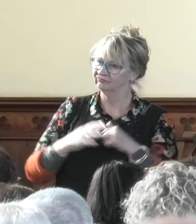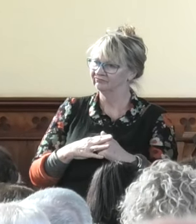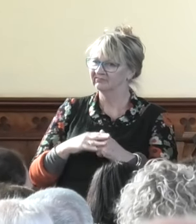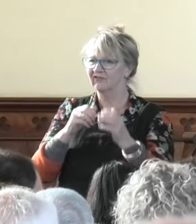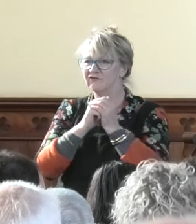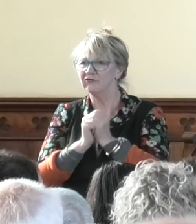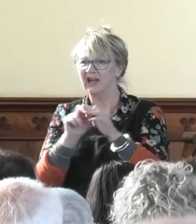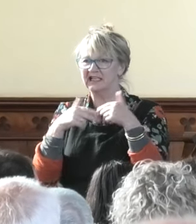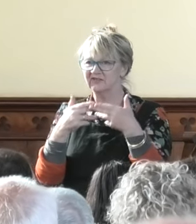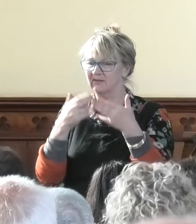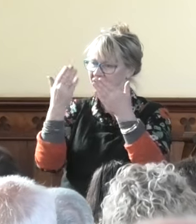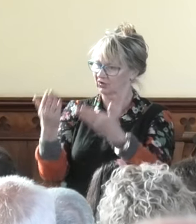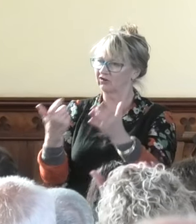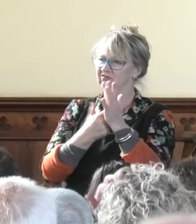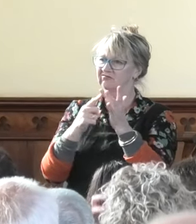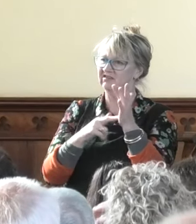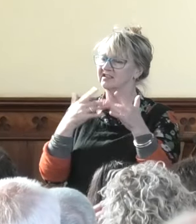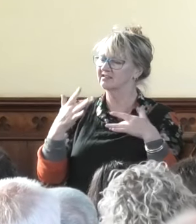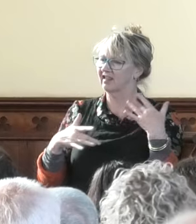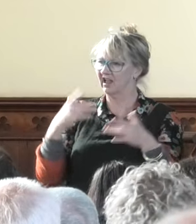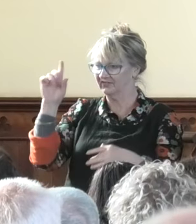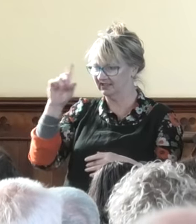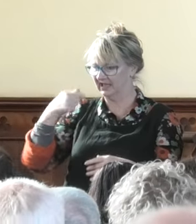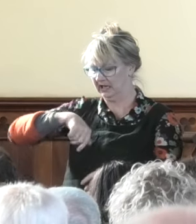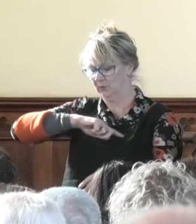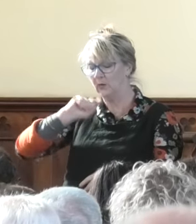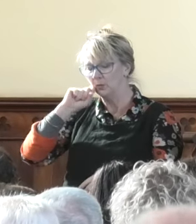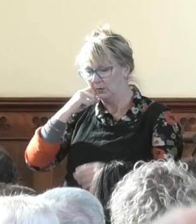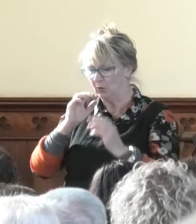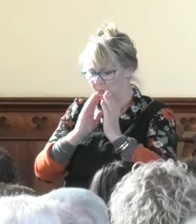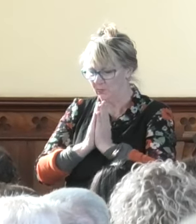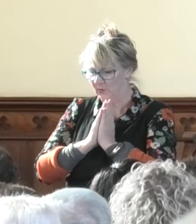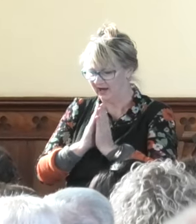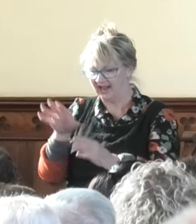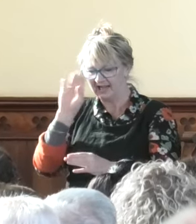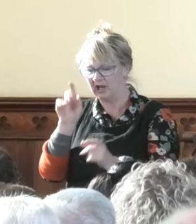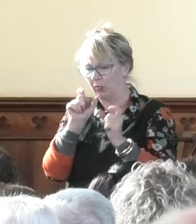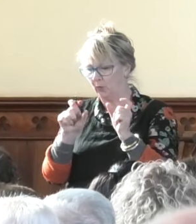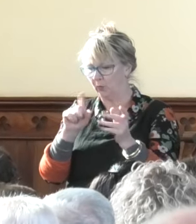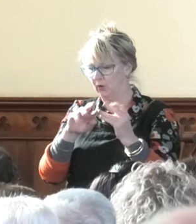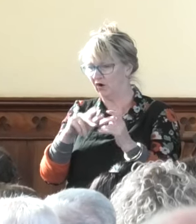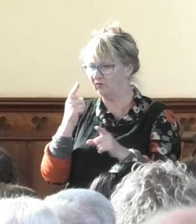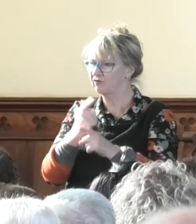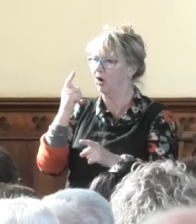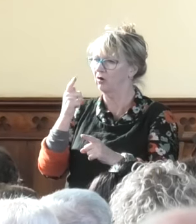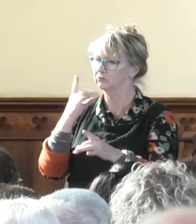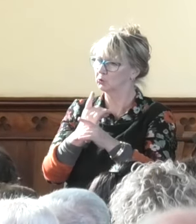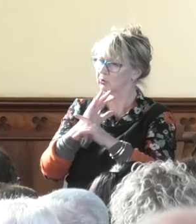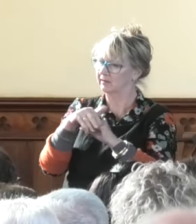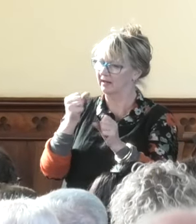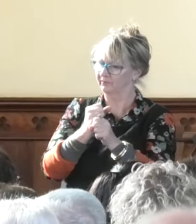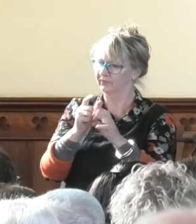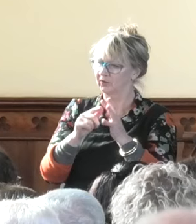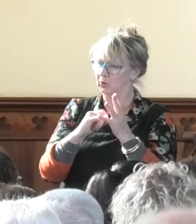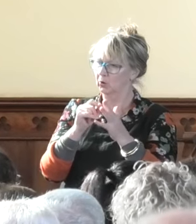friends and family to honour Rinska's life. And we'll pray and hear the word of God reflecting on the gospel, the good news